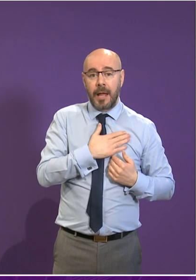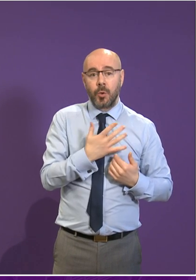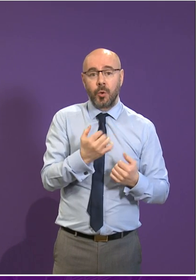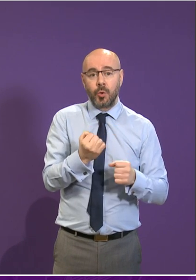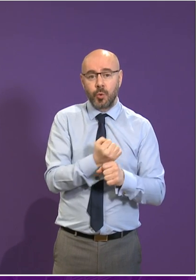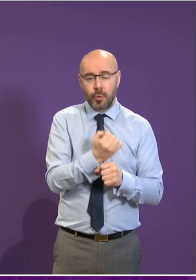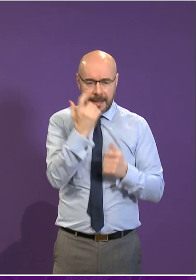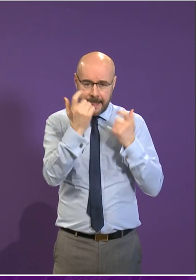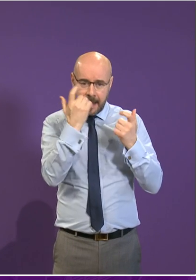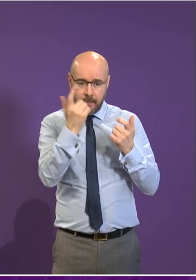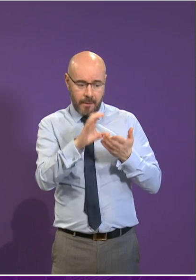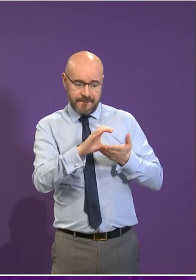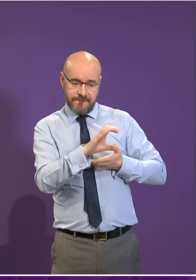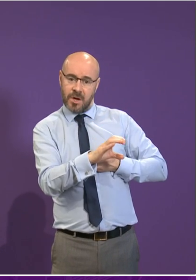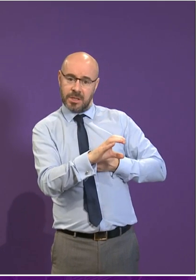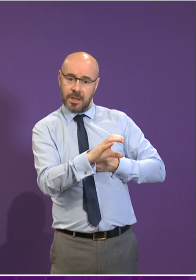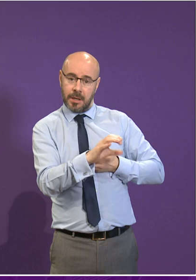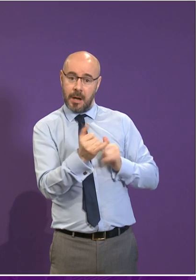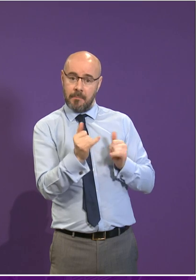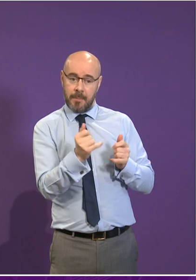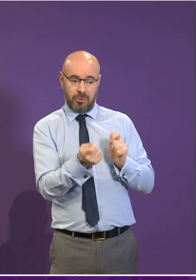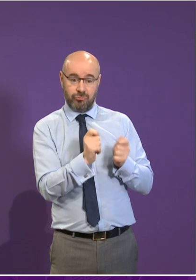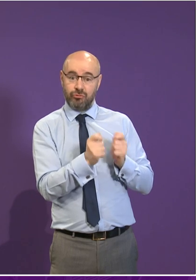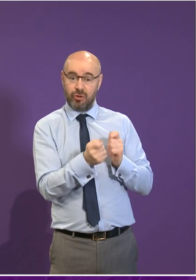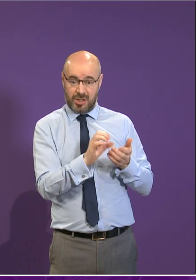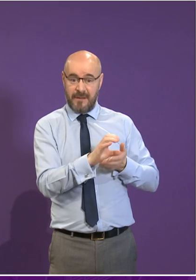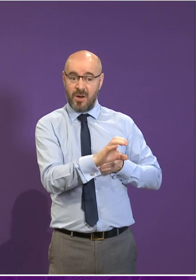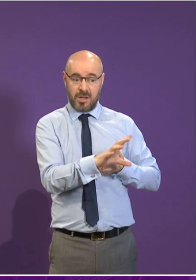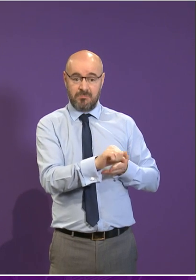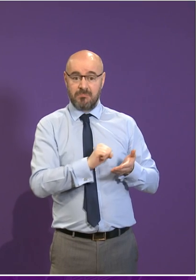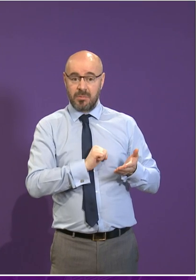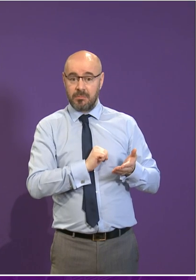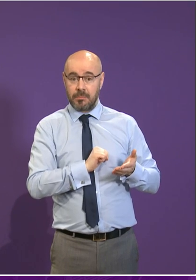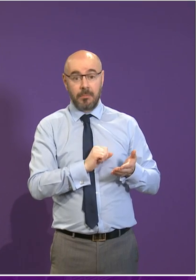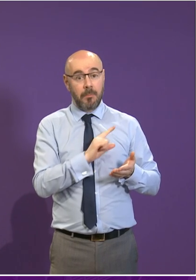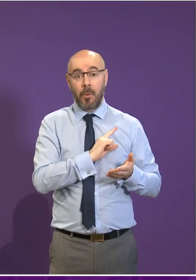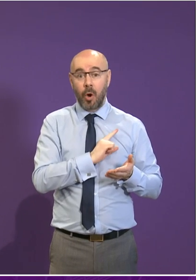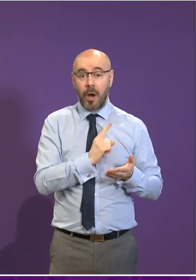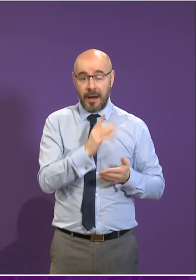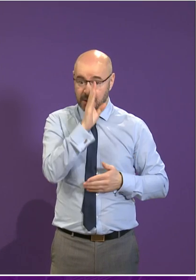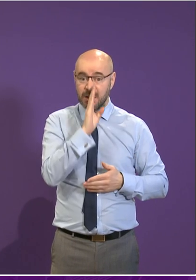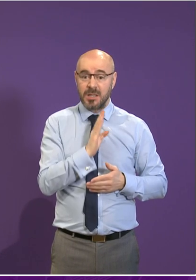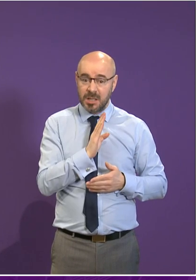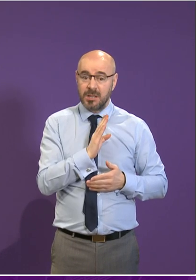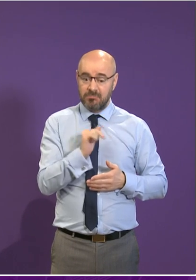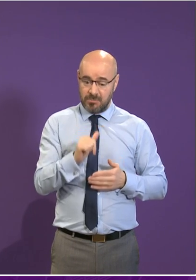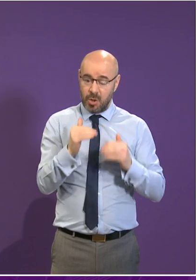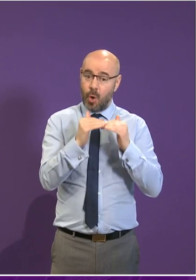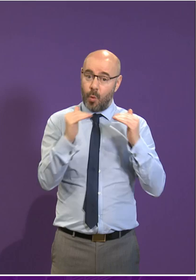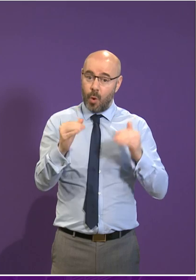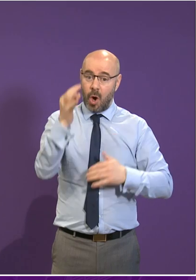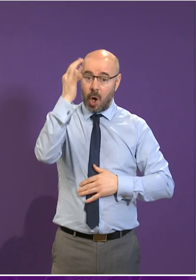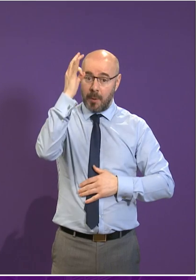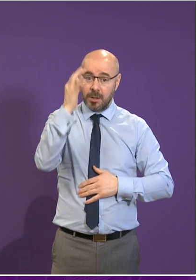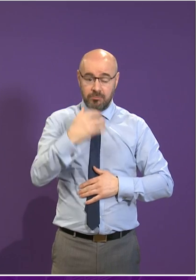about funding arrangements and making adjustments there, or just exactly what we, because we have to be serious about this. This is an Equalities Committee. We want to see